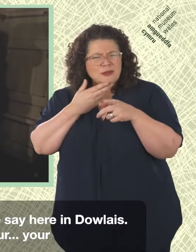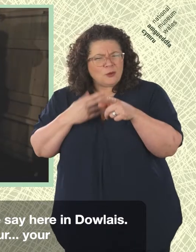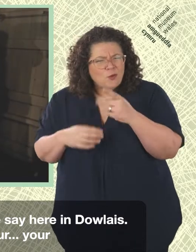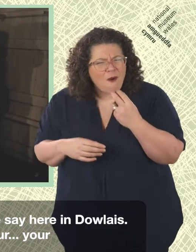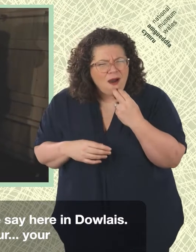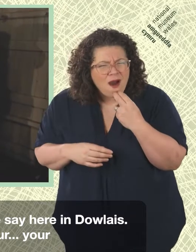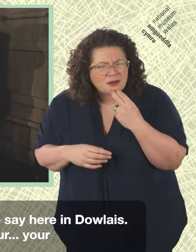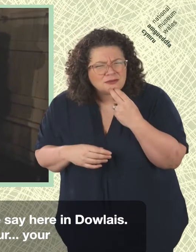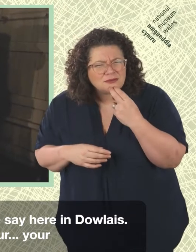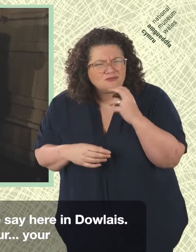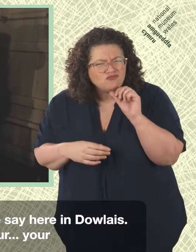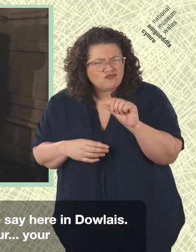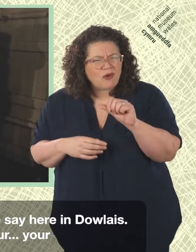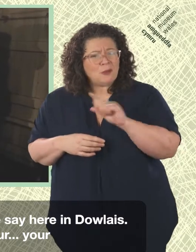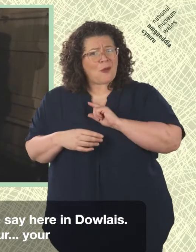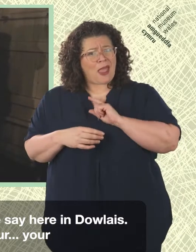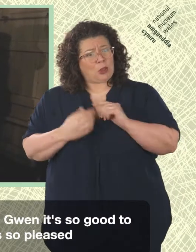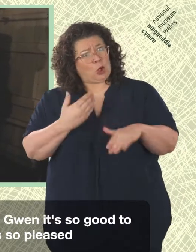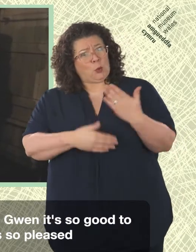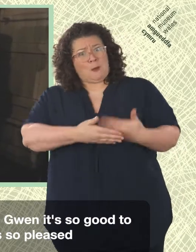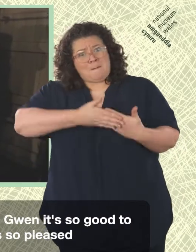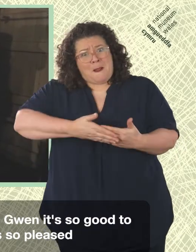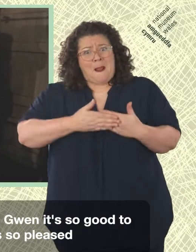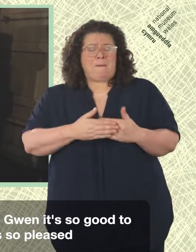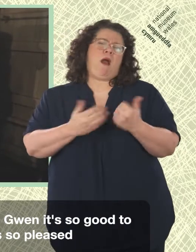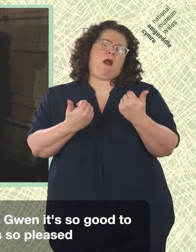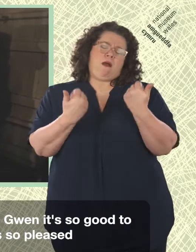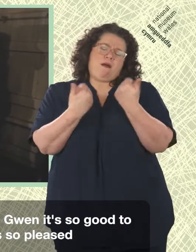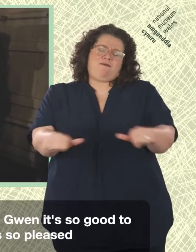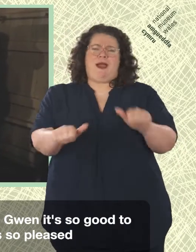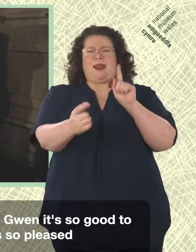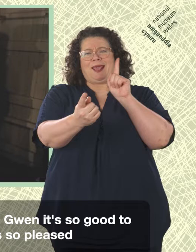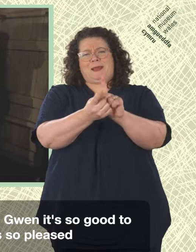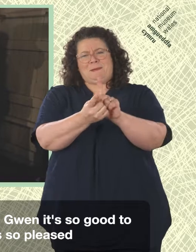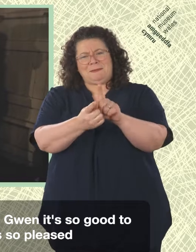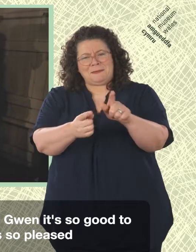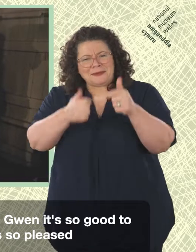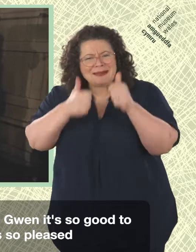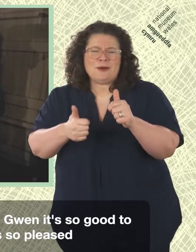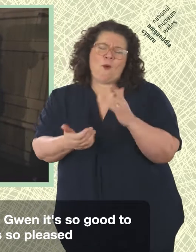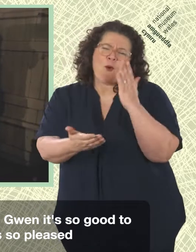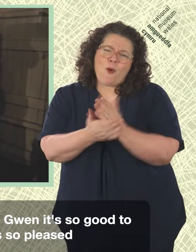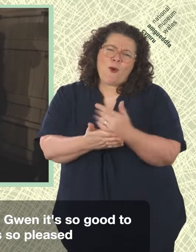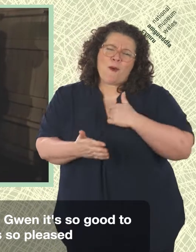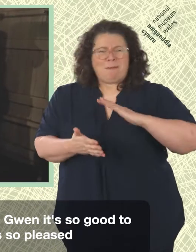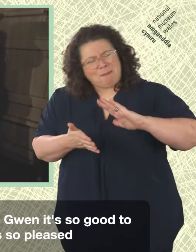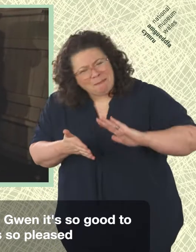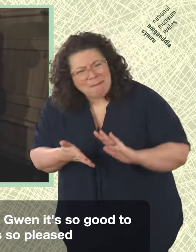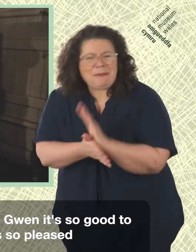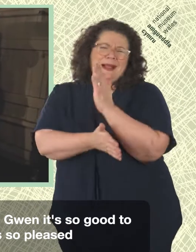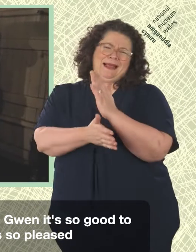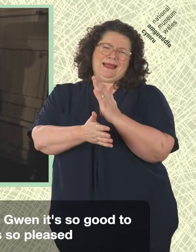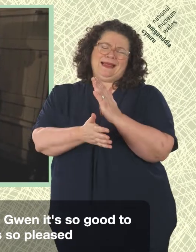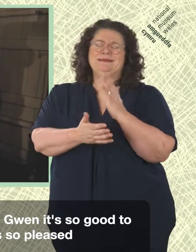Dowlais. You're here to help your aunt look after her new baby, yes? Oh, Gwen, it's so good to